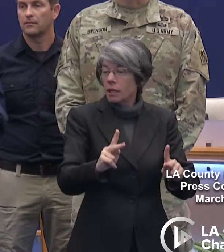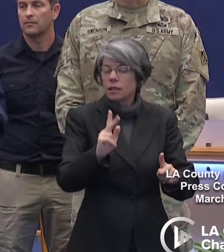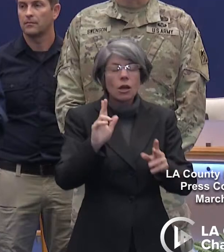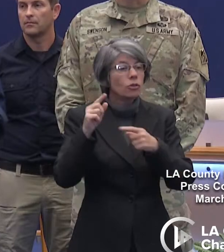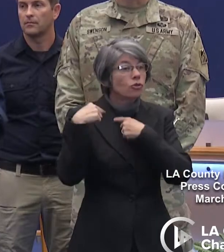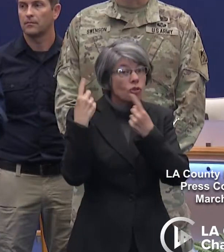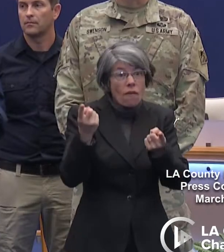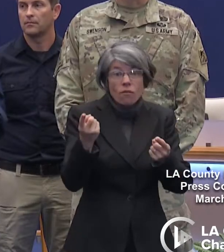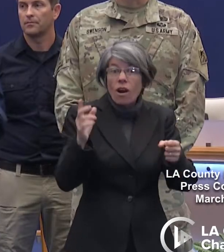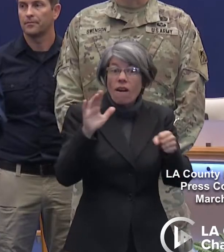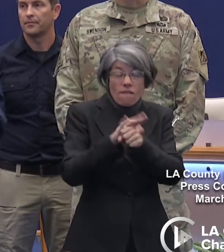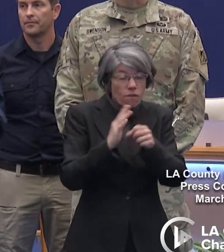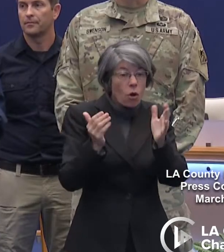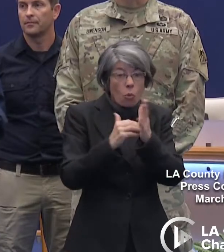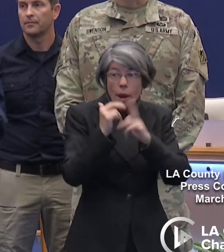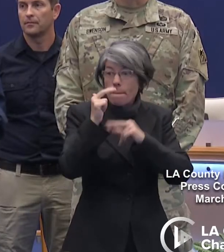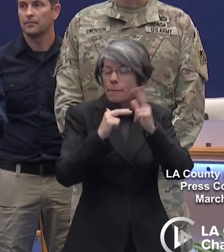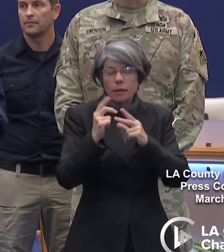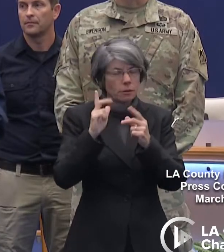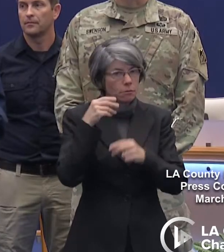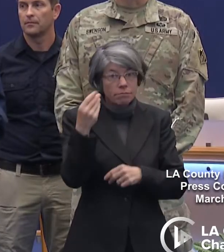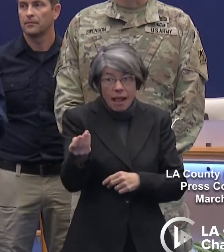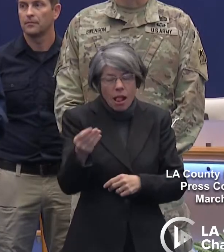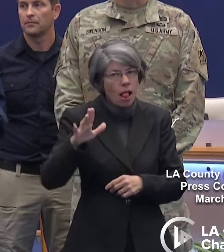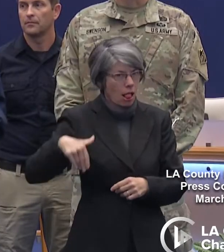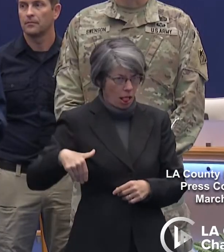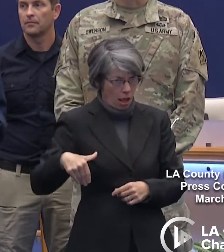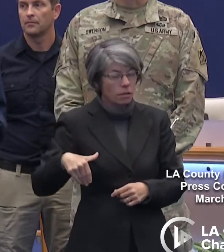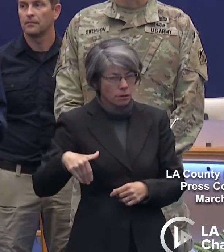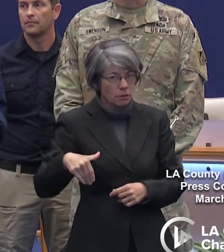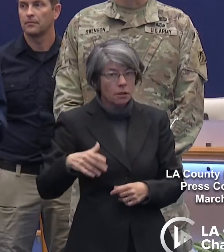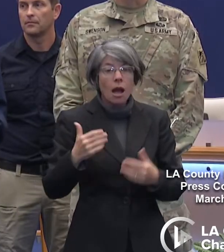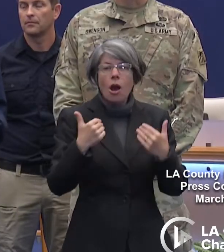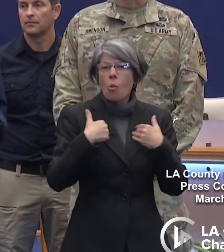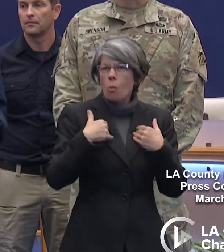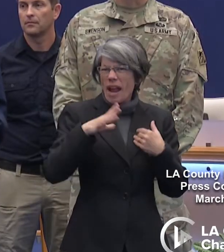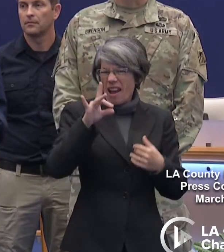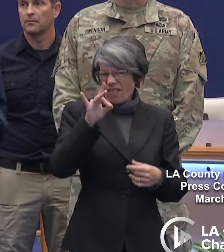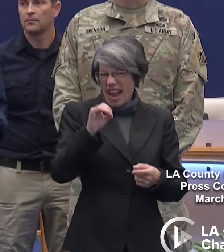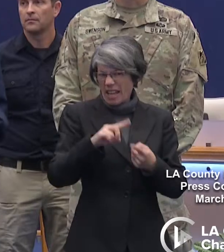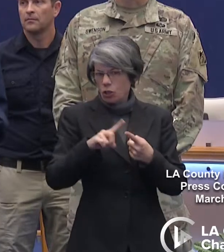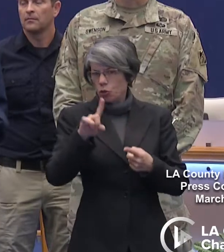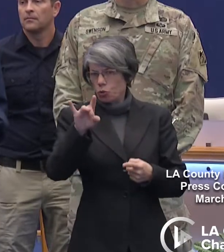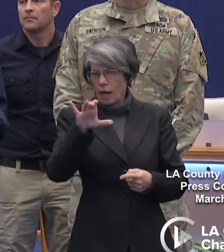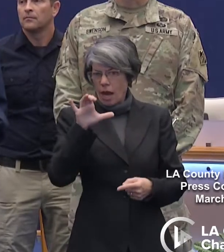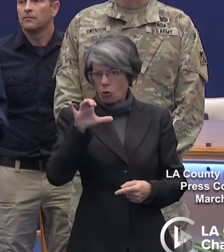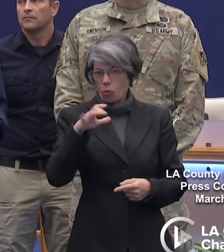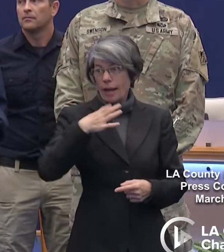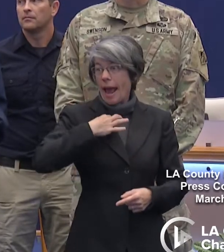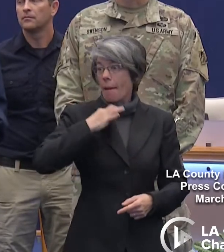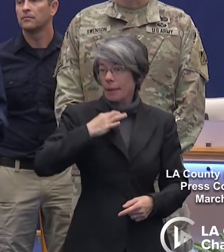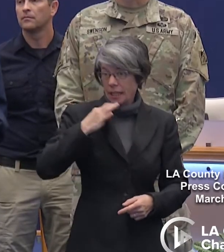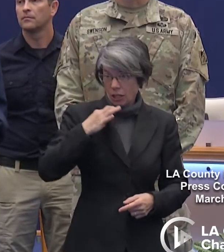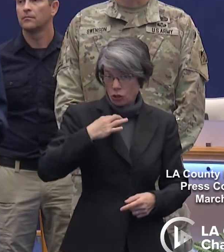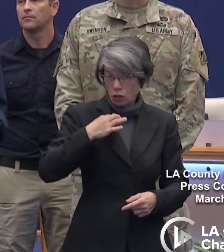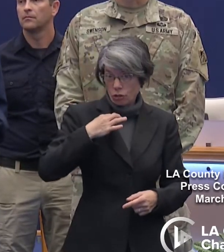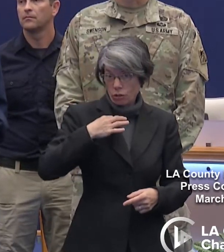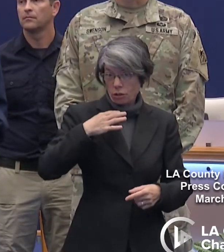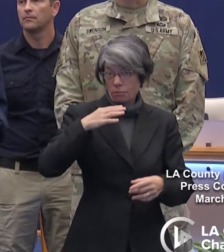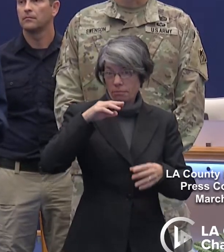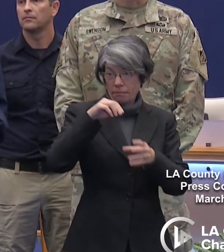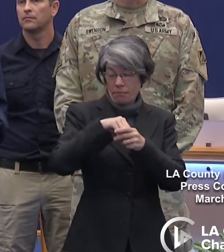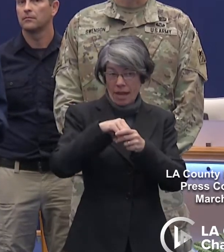any full rebuild permits at this point. We have at least 80 to 100 applications in